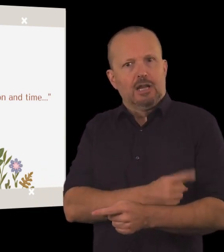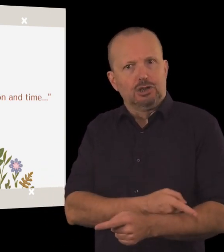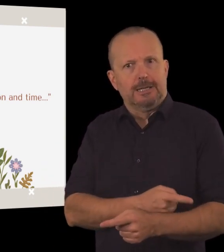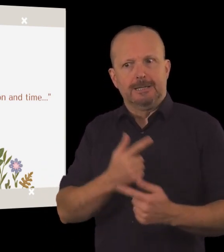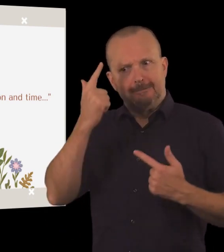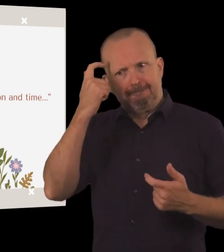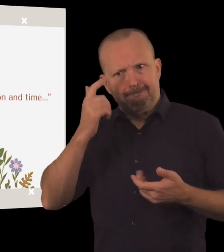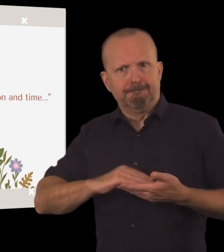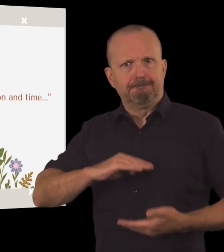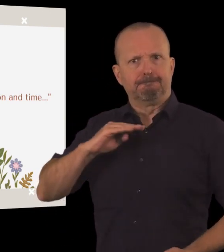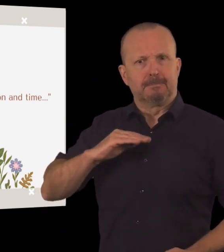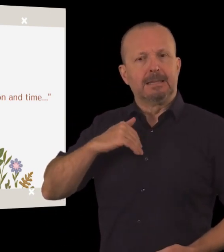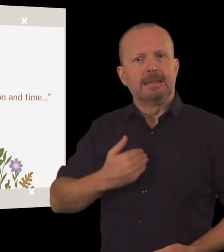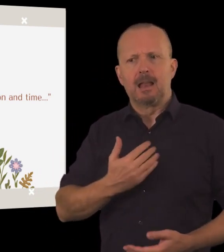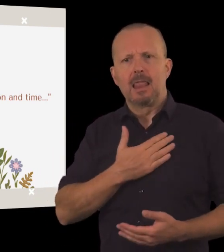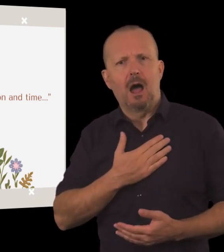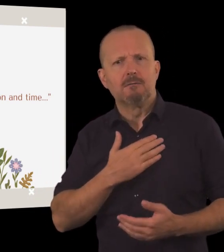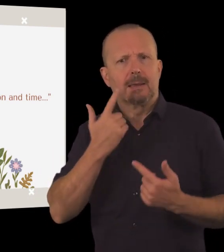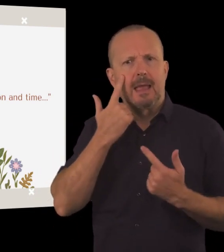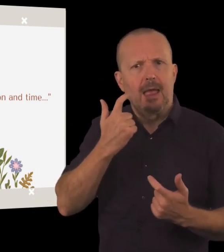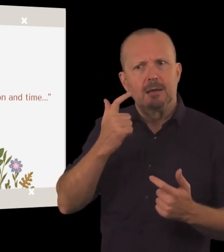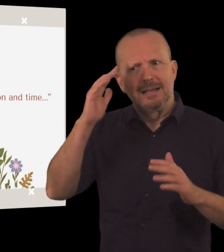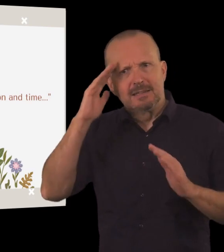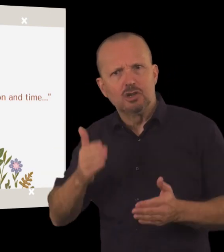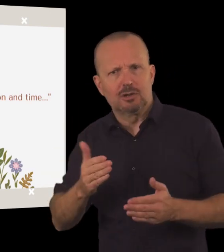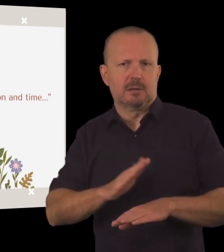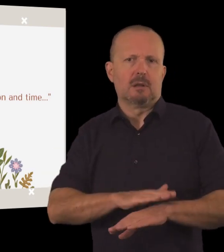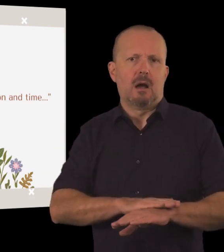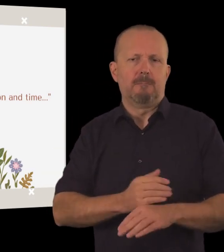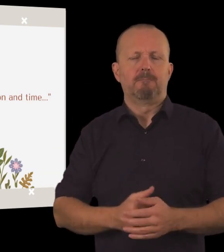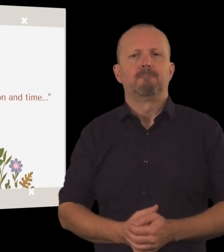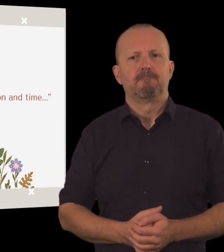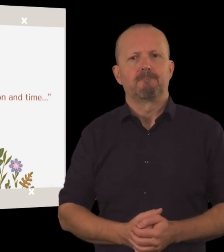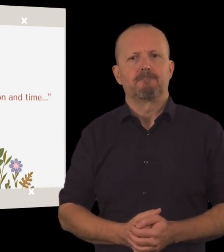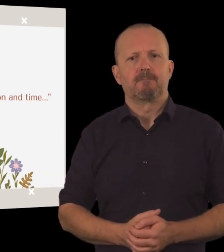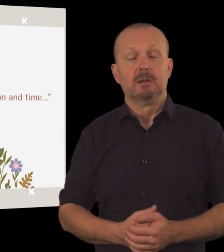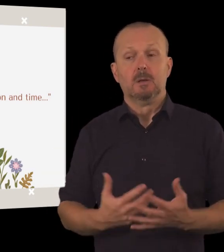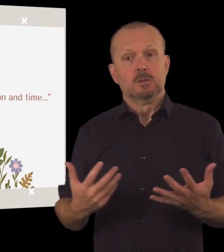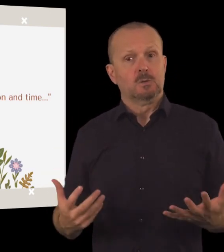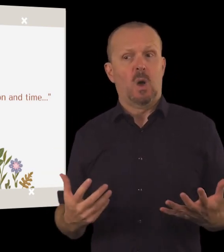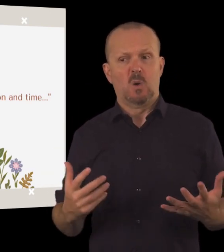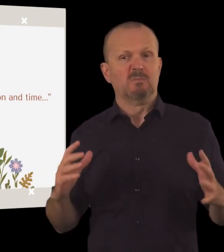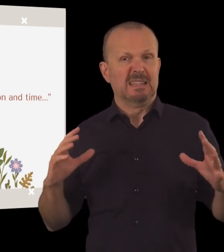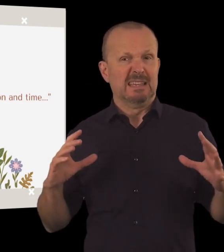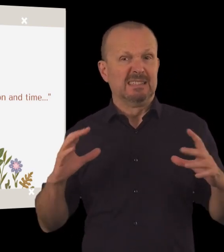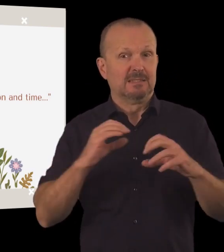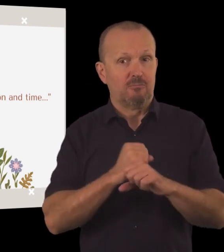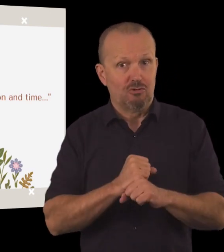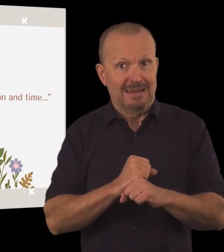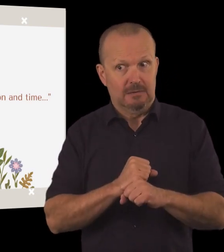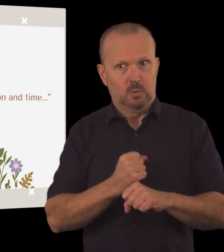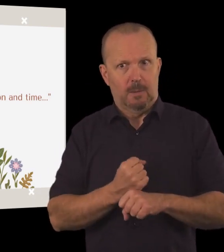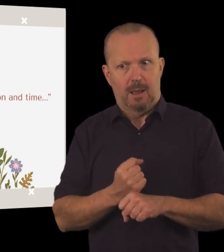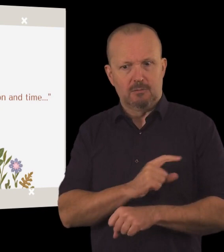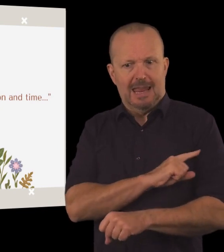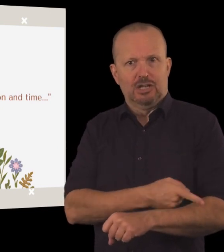us as art workers and art practitioners. It causes problems for our creativity, our mental health, and